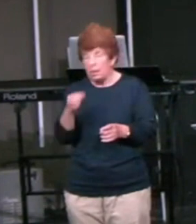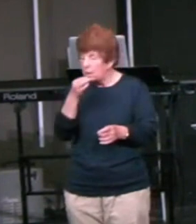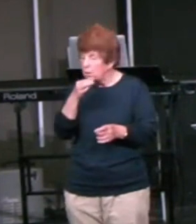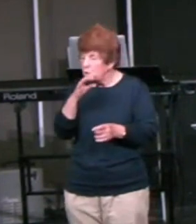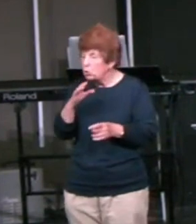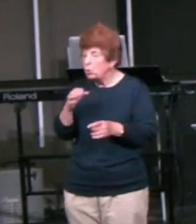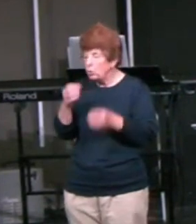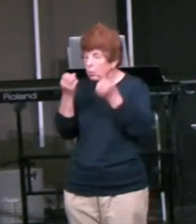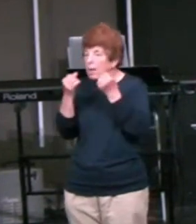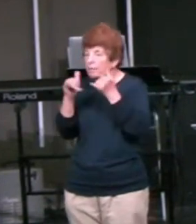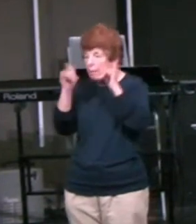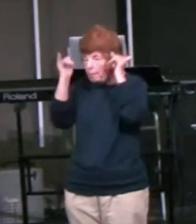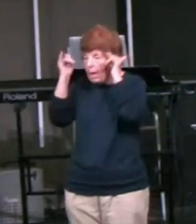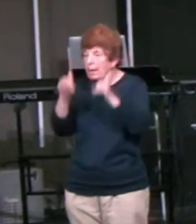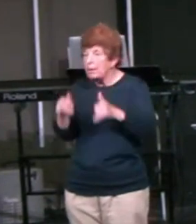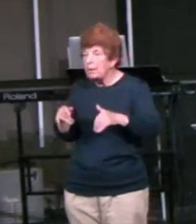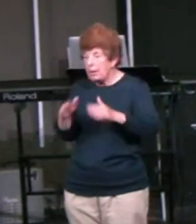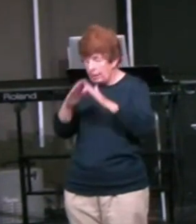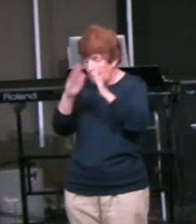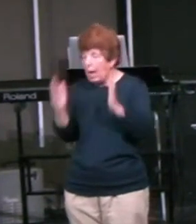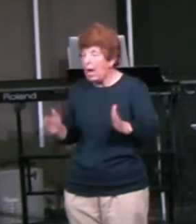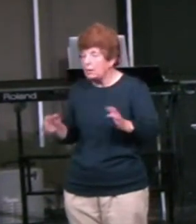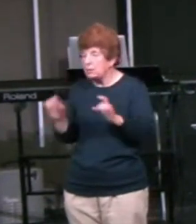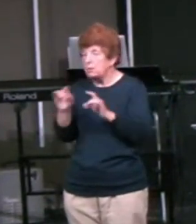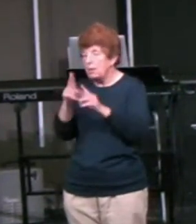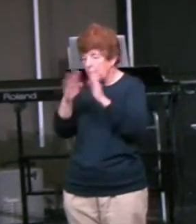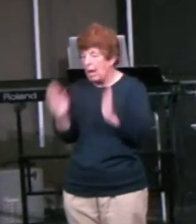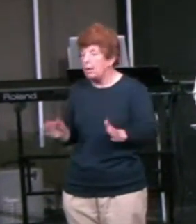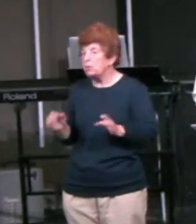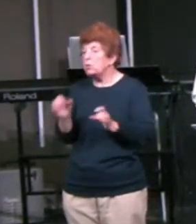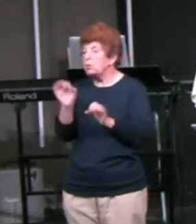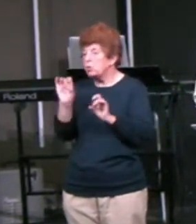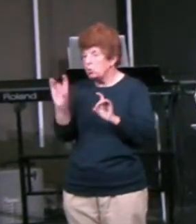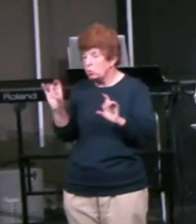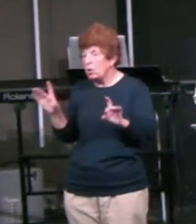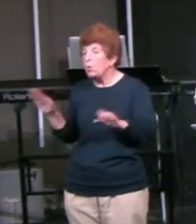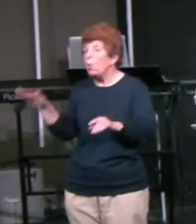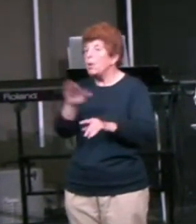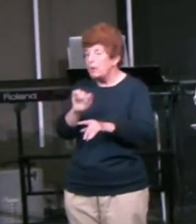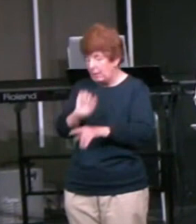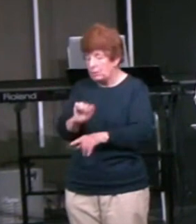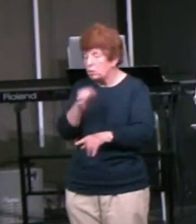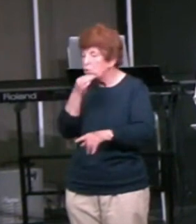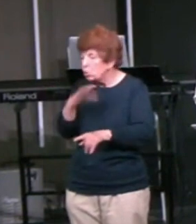were partying together, the house and was destroyed, and all the kids were killed.